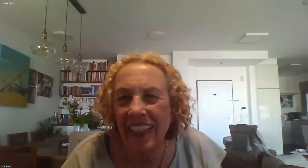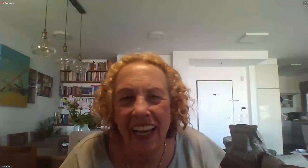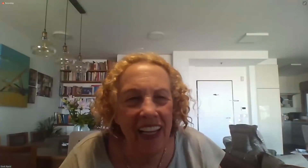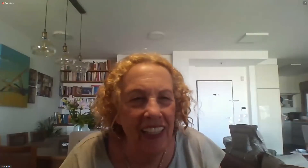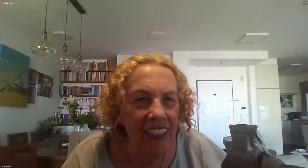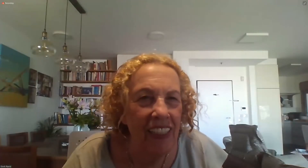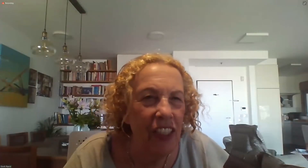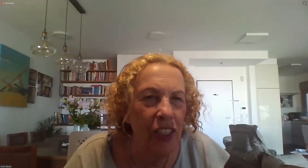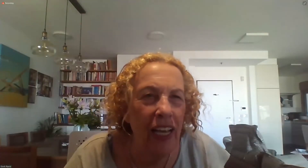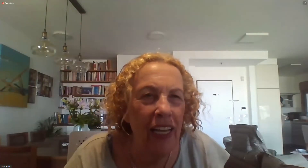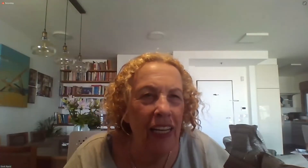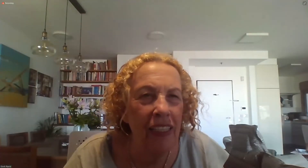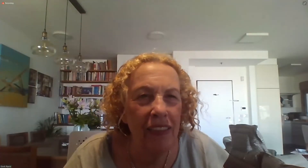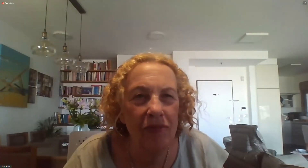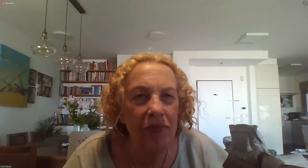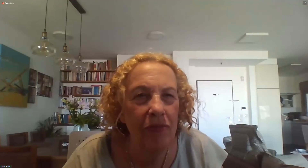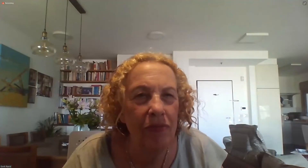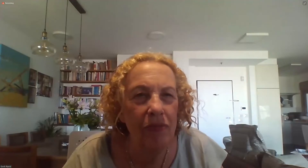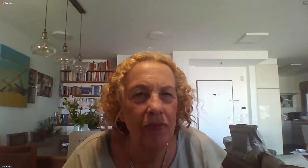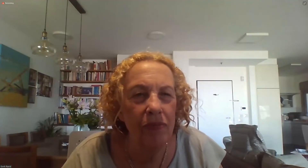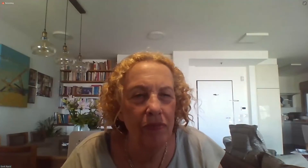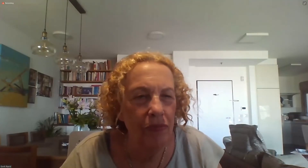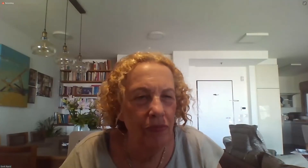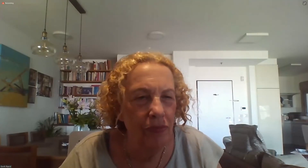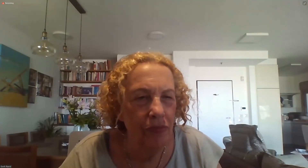Okay, and Yael?